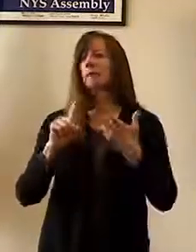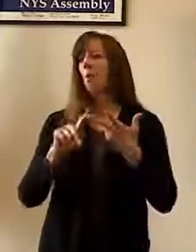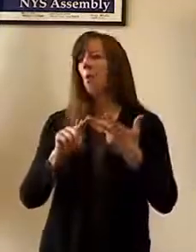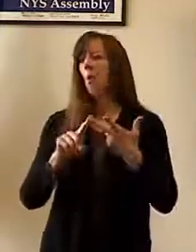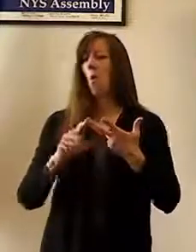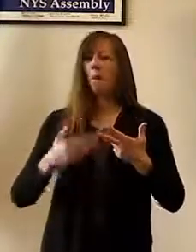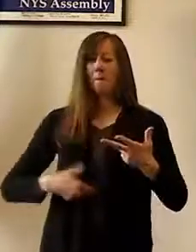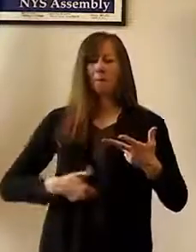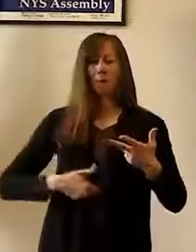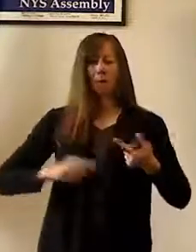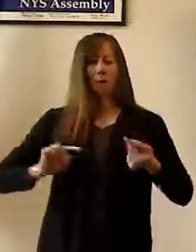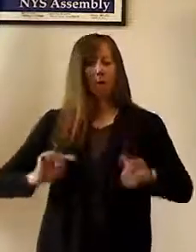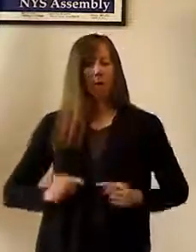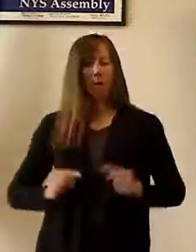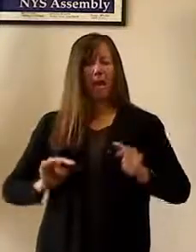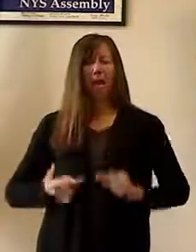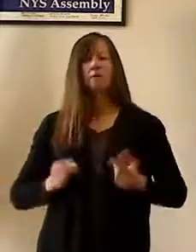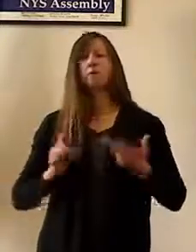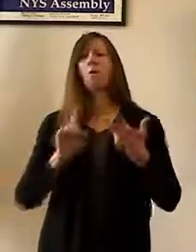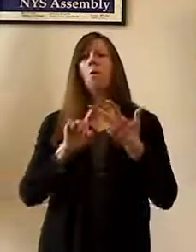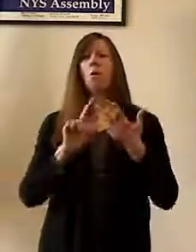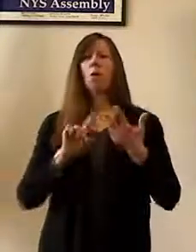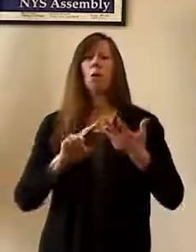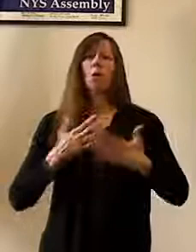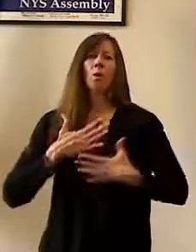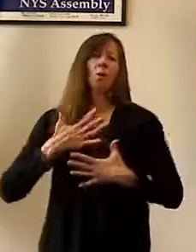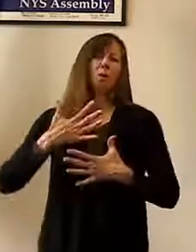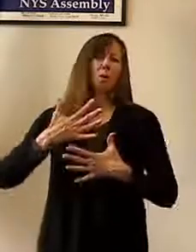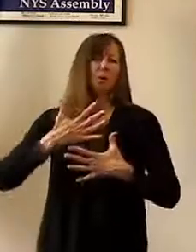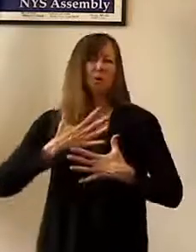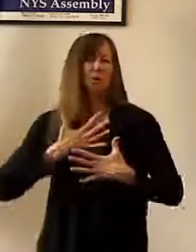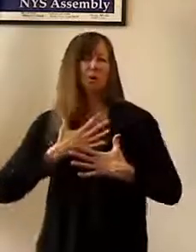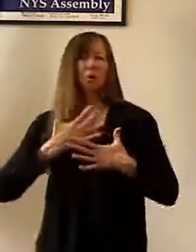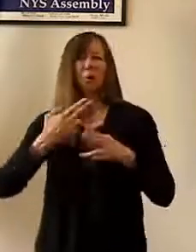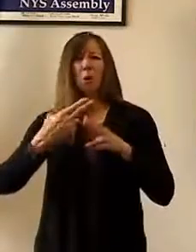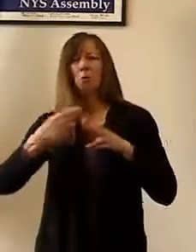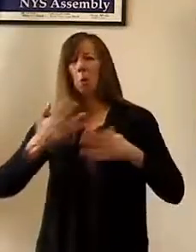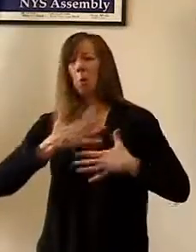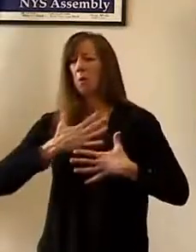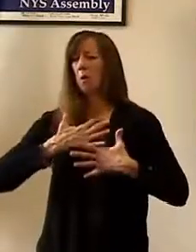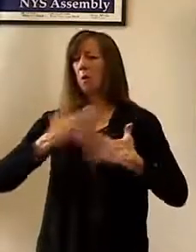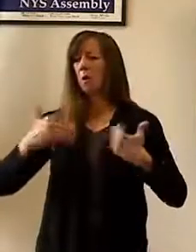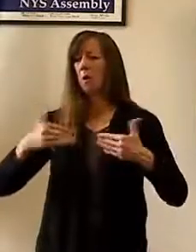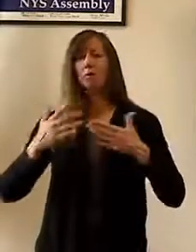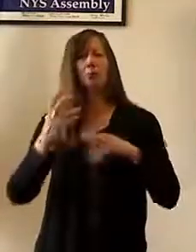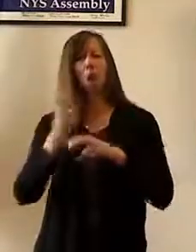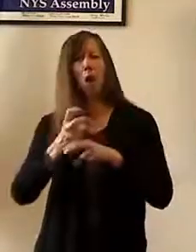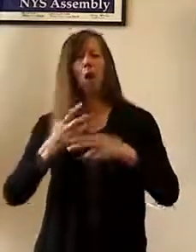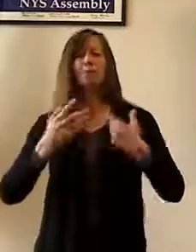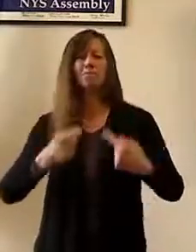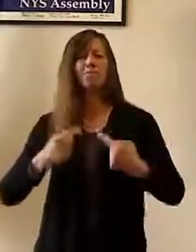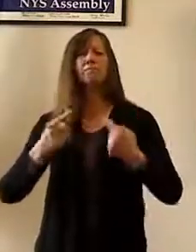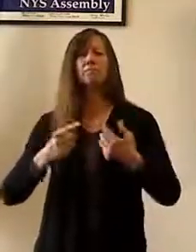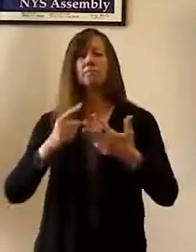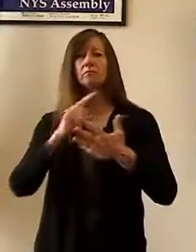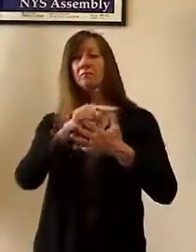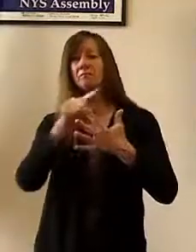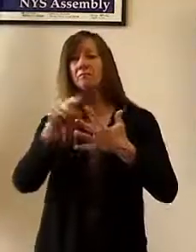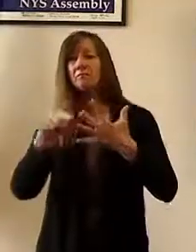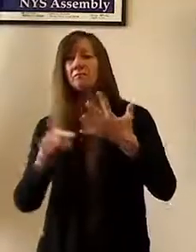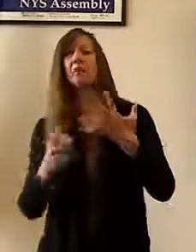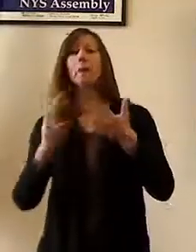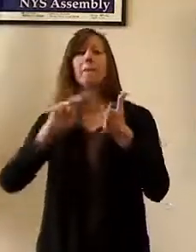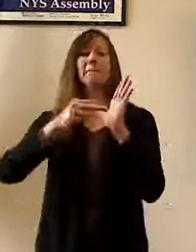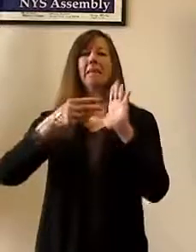shortness of breath, all these signs and symptoms may be suggestive of the presence of a clot,